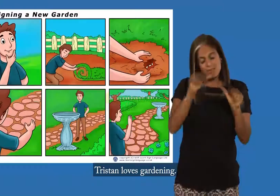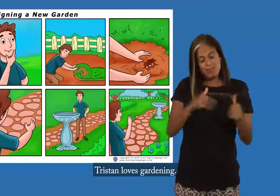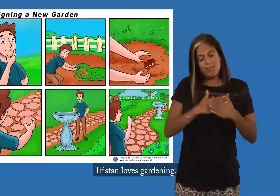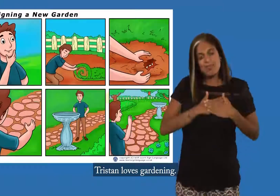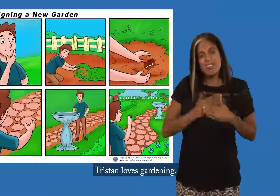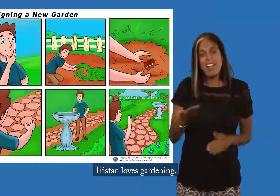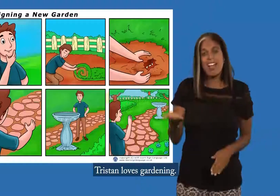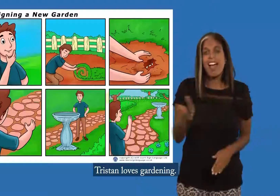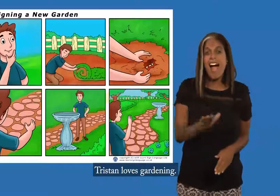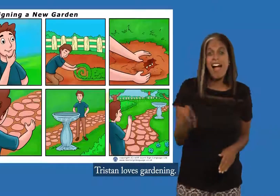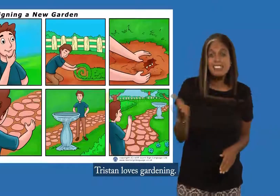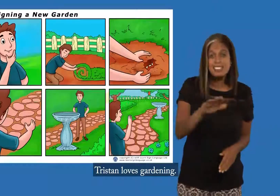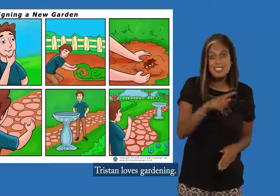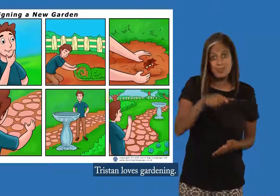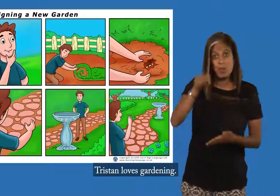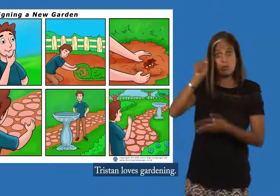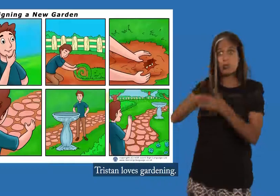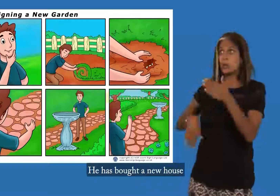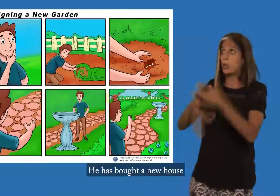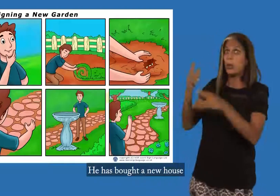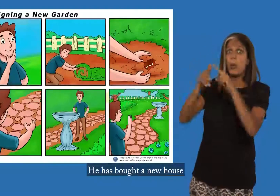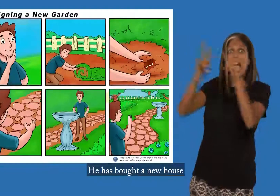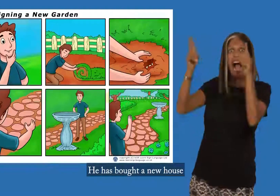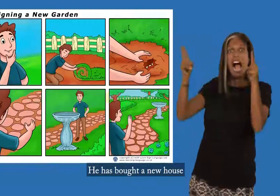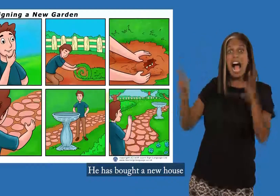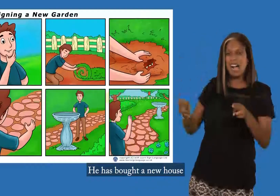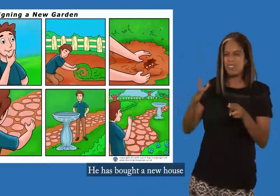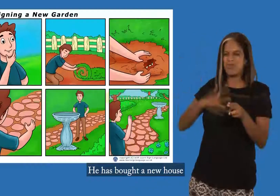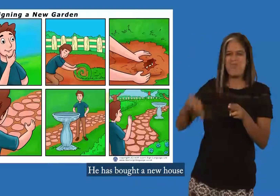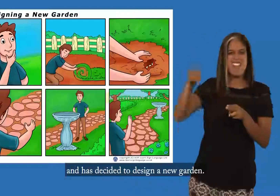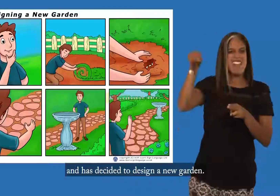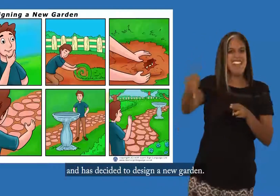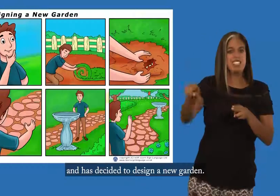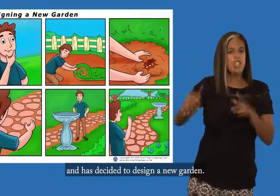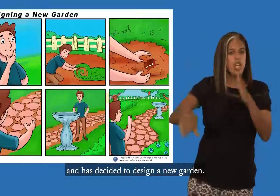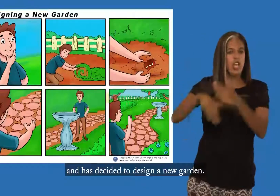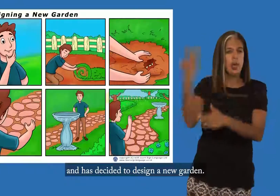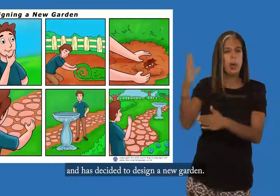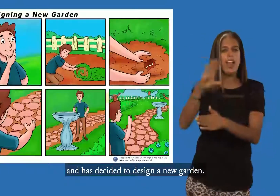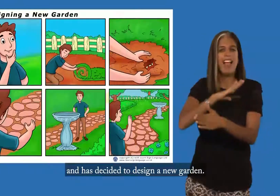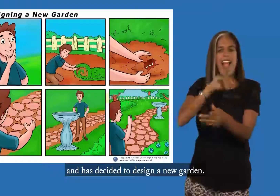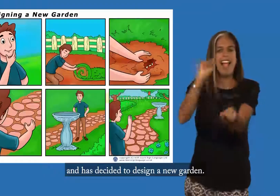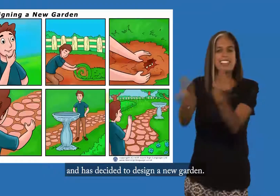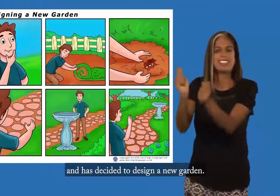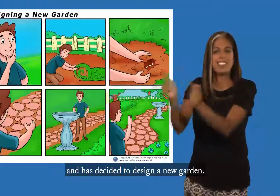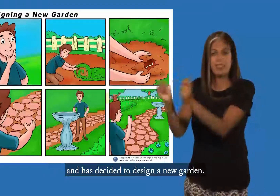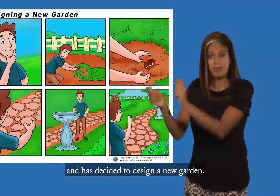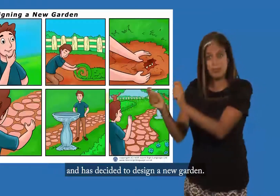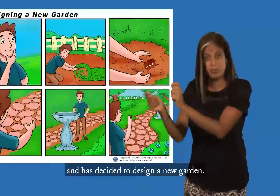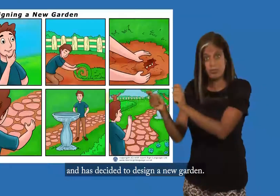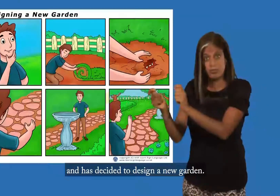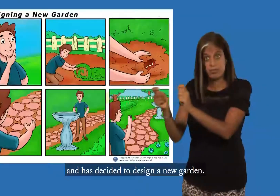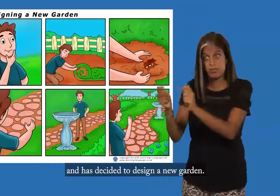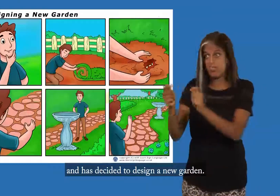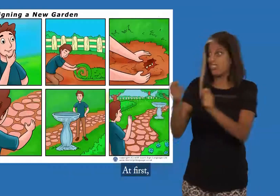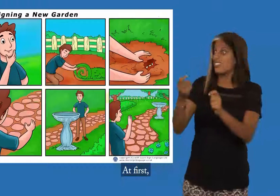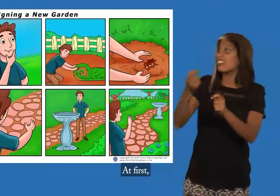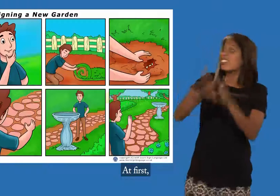Tristan loves gardening. He has bought a new house and has decided to design a new garden. At